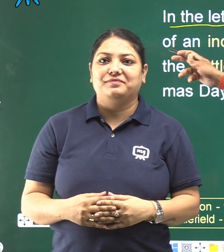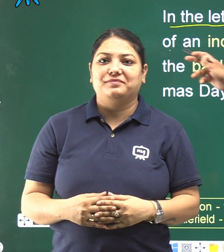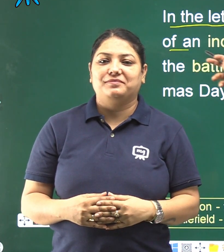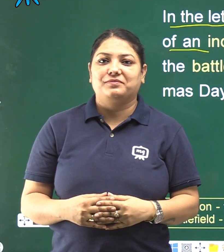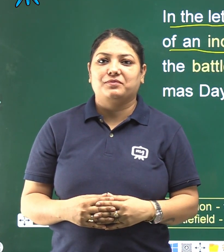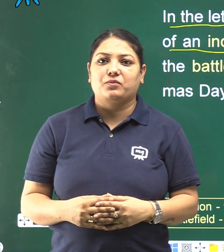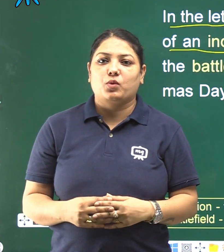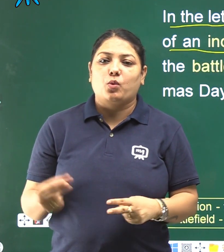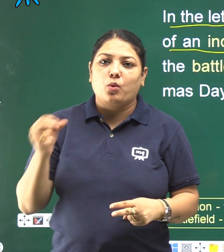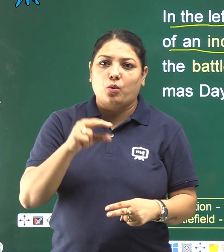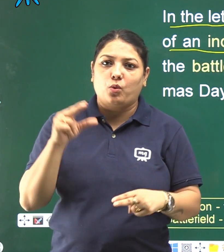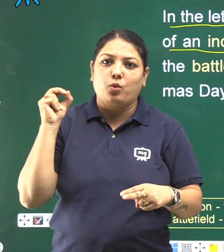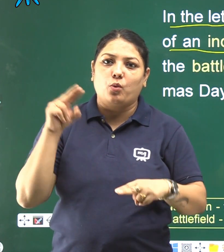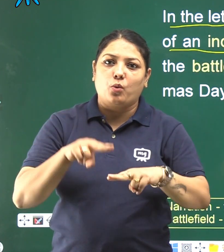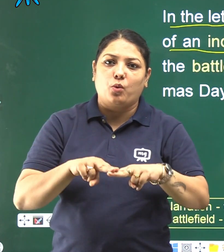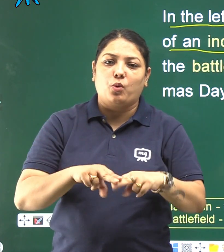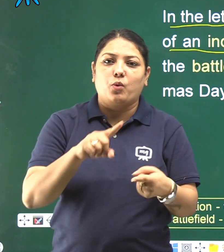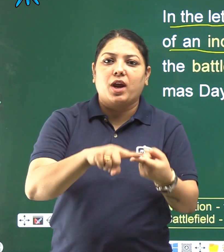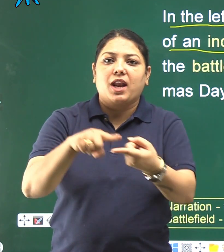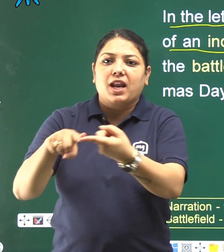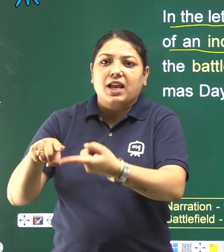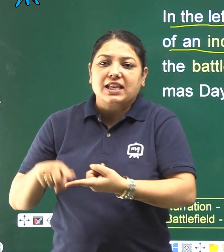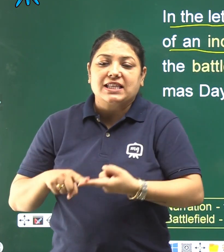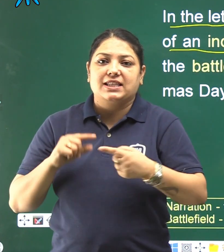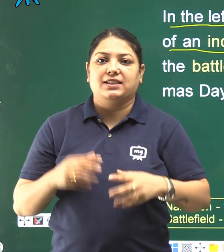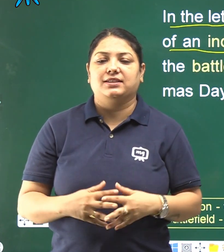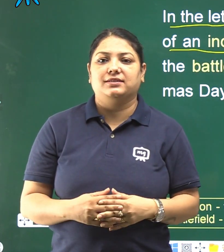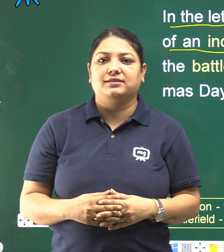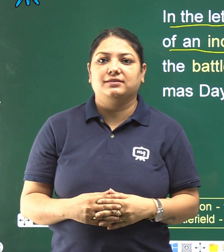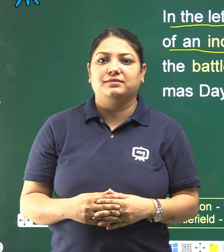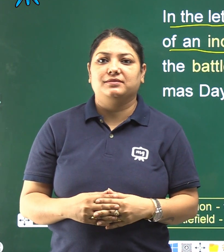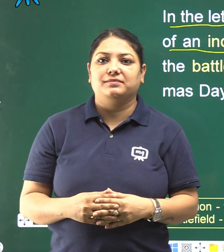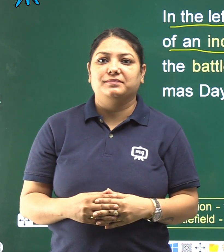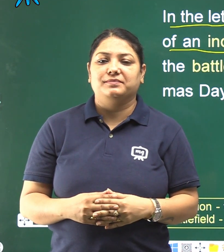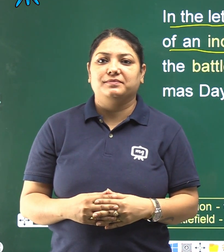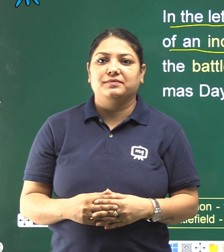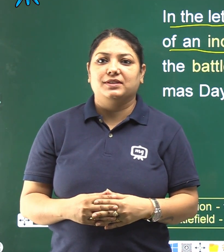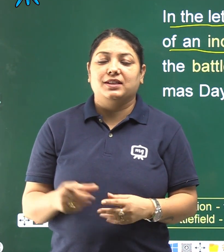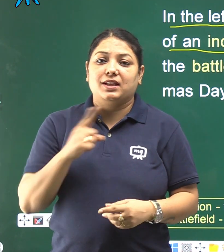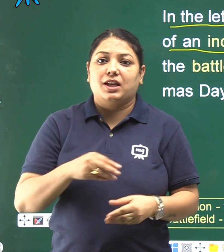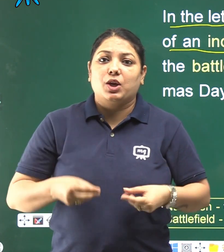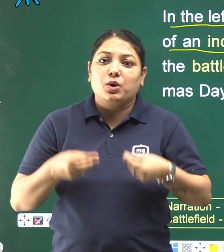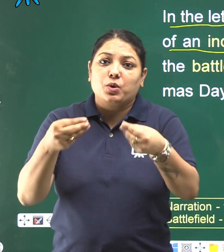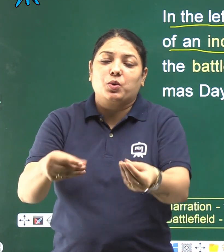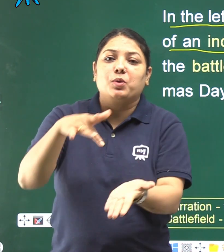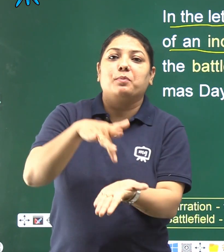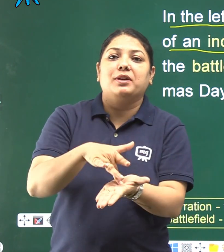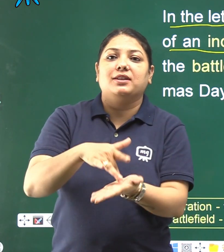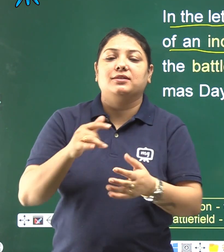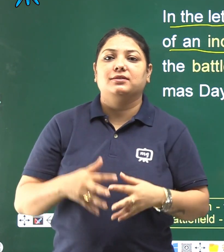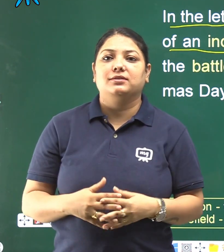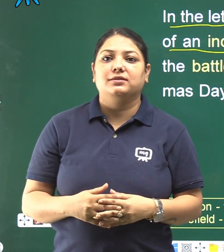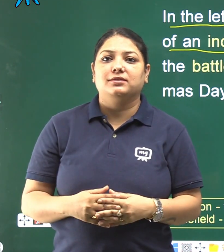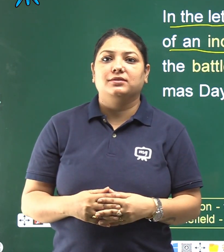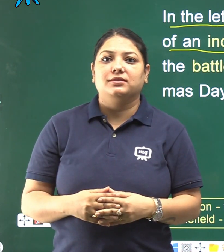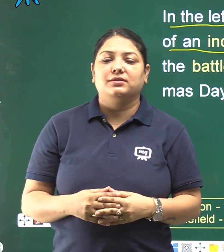of an incident that took place